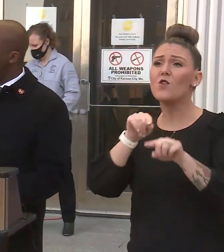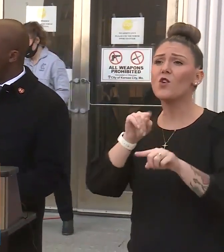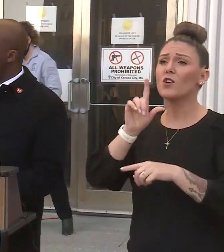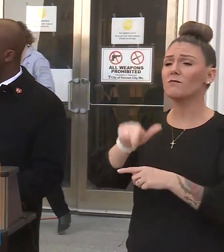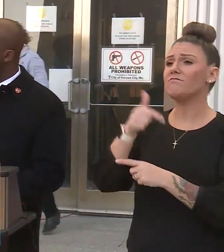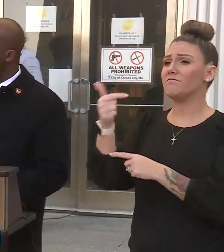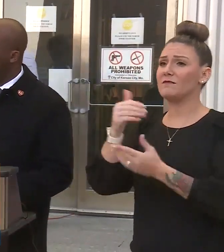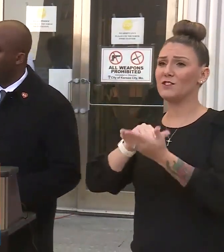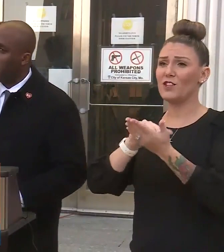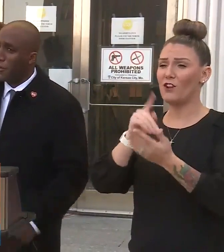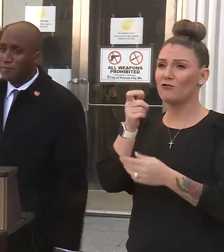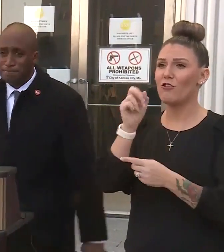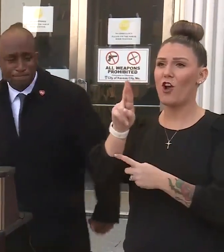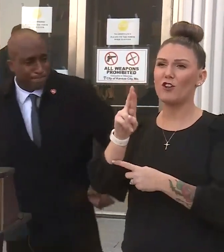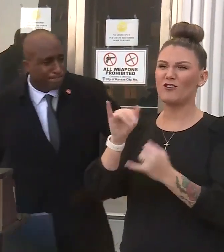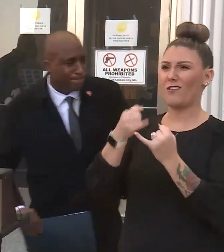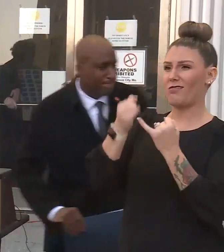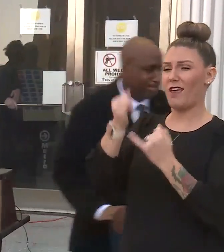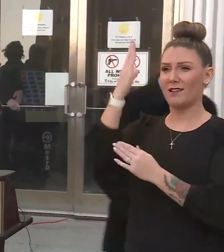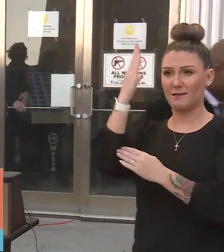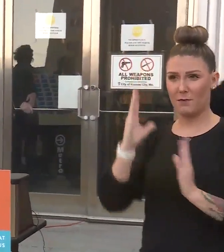Dr. Archer, then I'll be our last speaker for today.